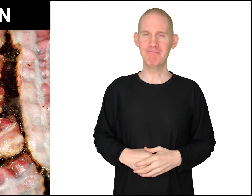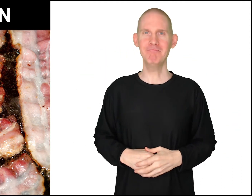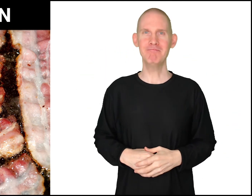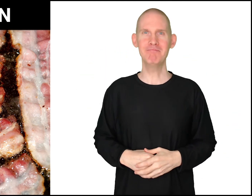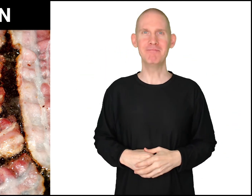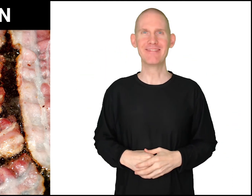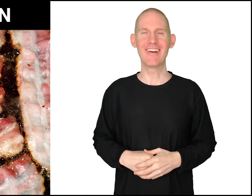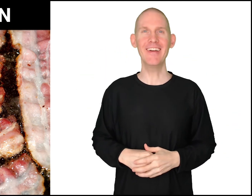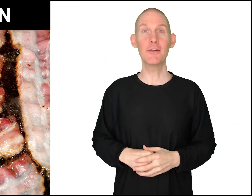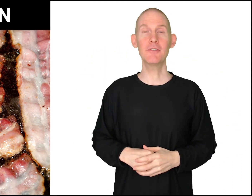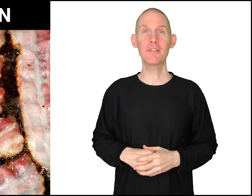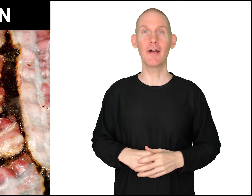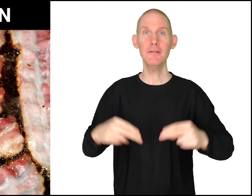bacon. All right, here's the sign.